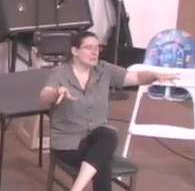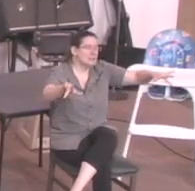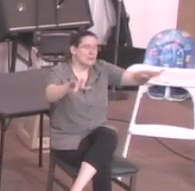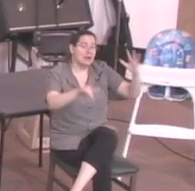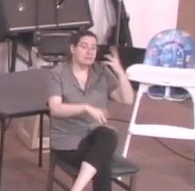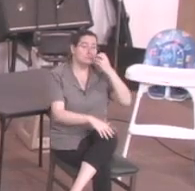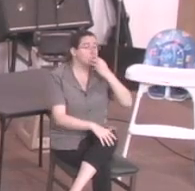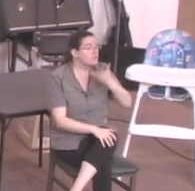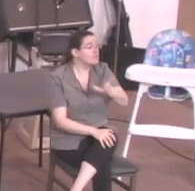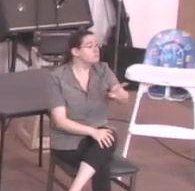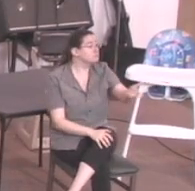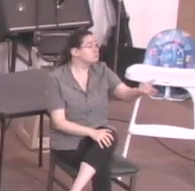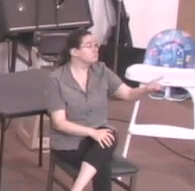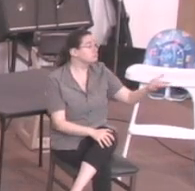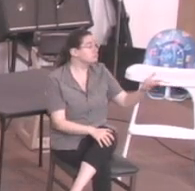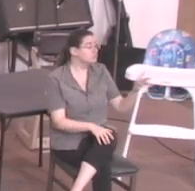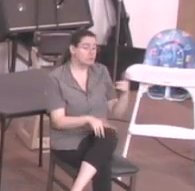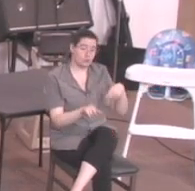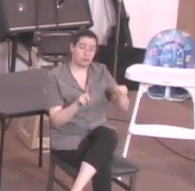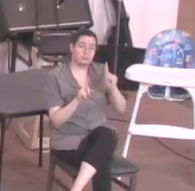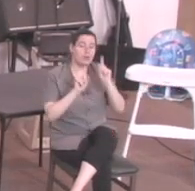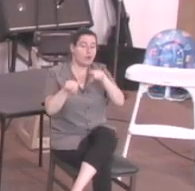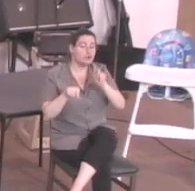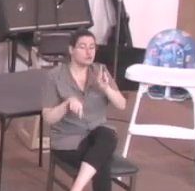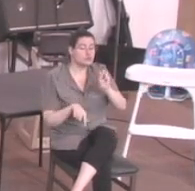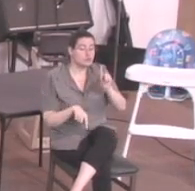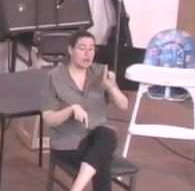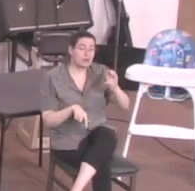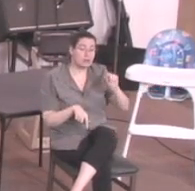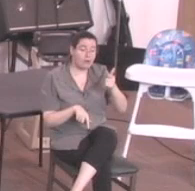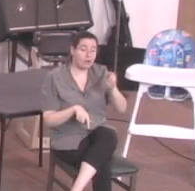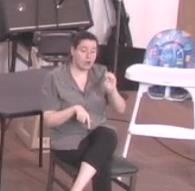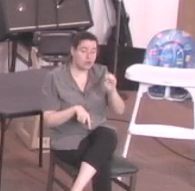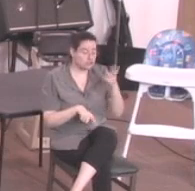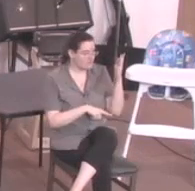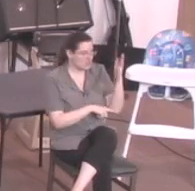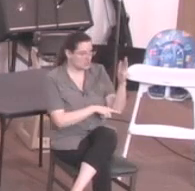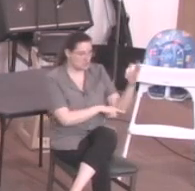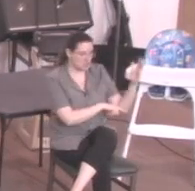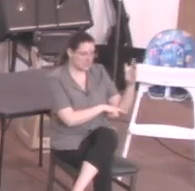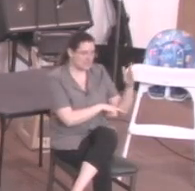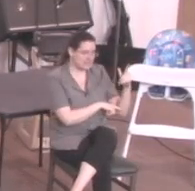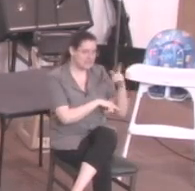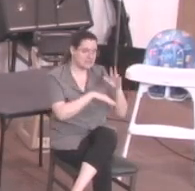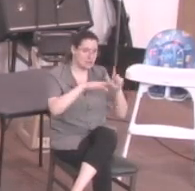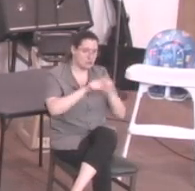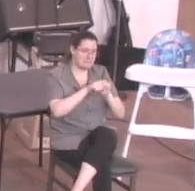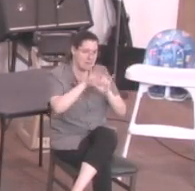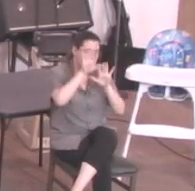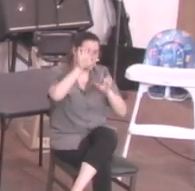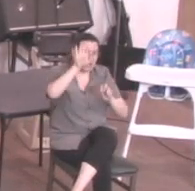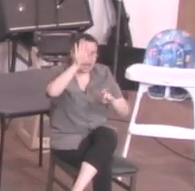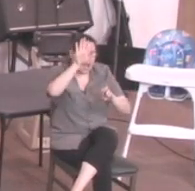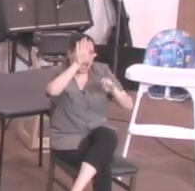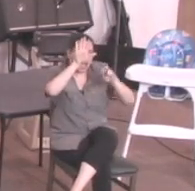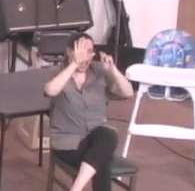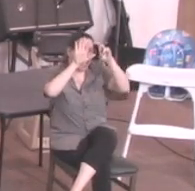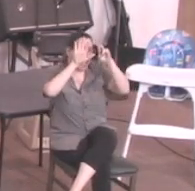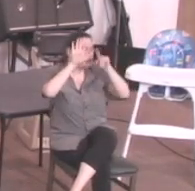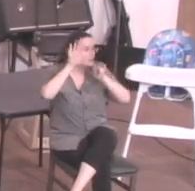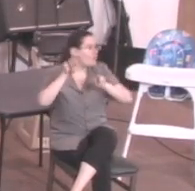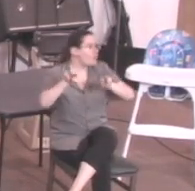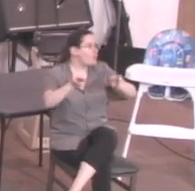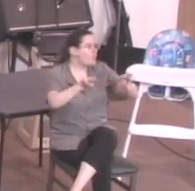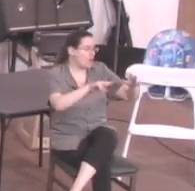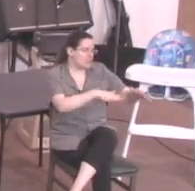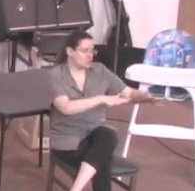Ever been to the top of the world outside of Red Lodge? You get up on top there above the tree line and you can just look at the, man, it's just beautiful